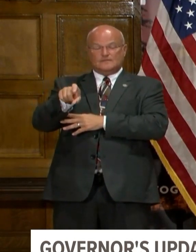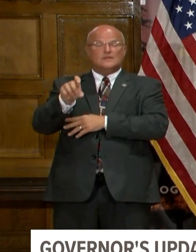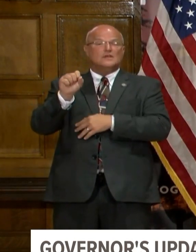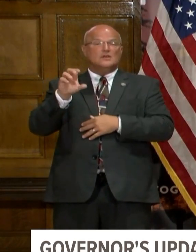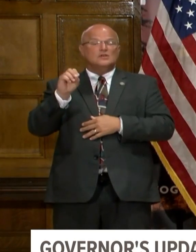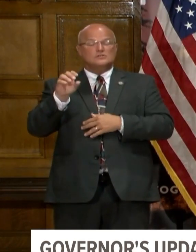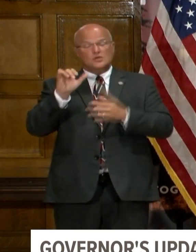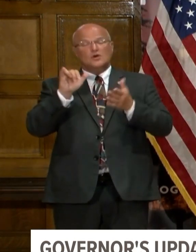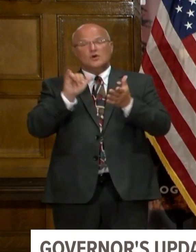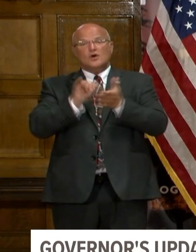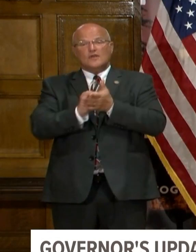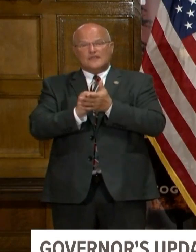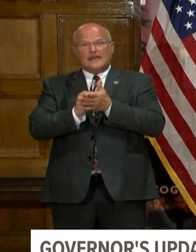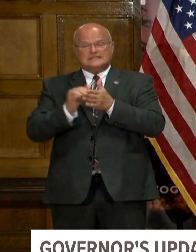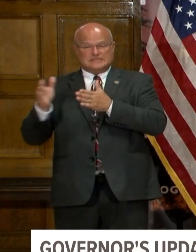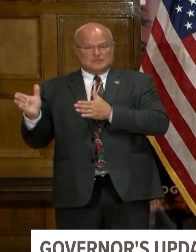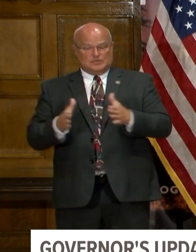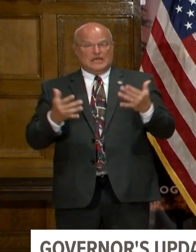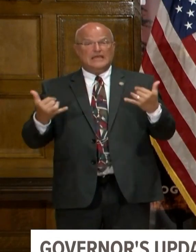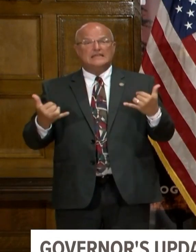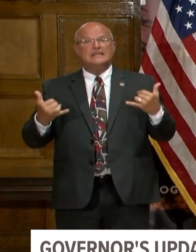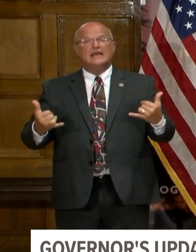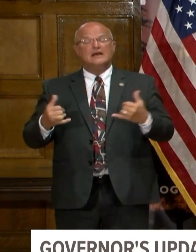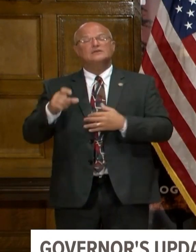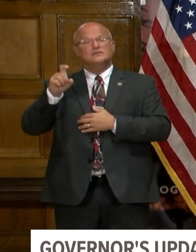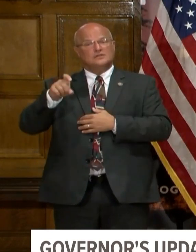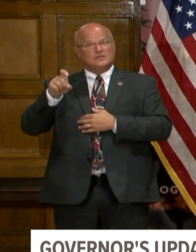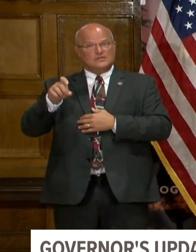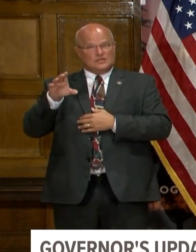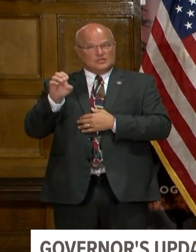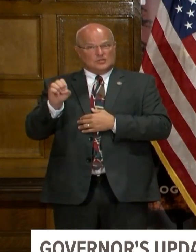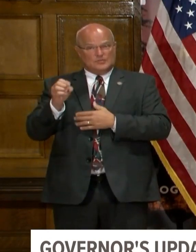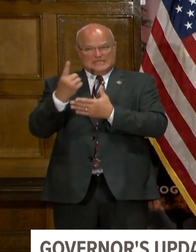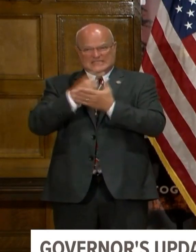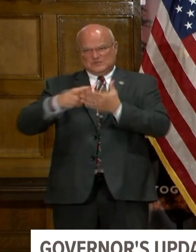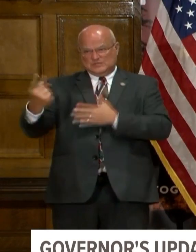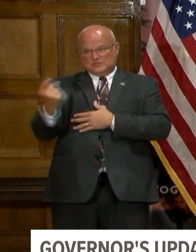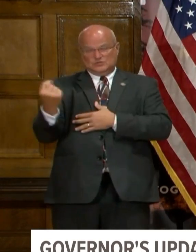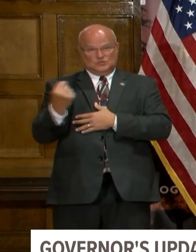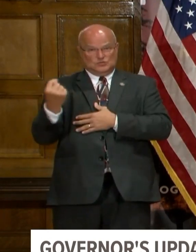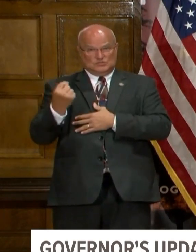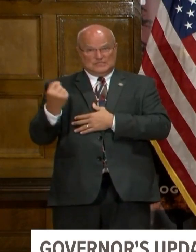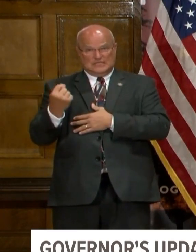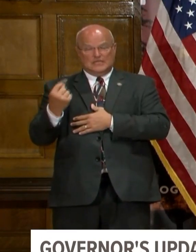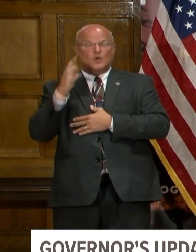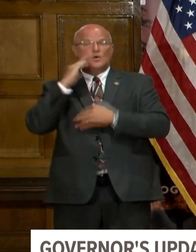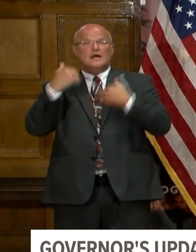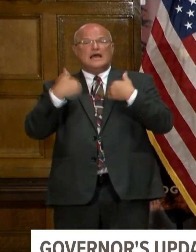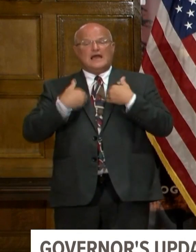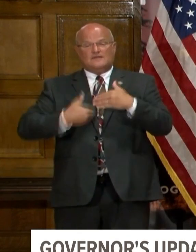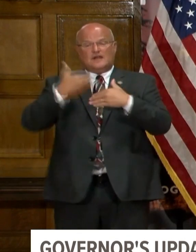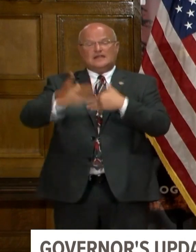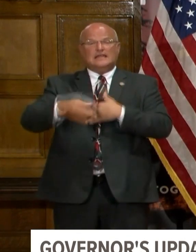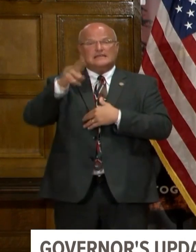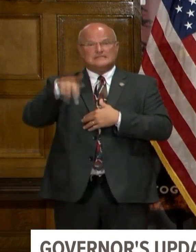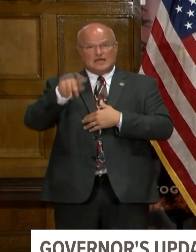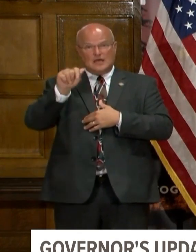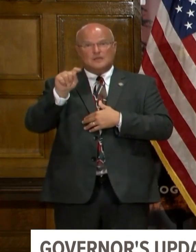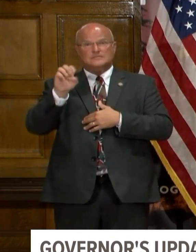And so that's the game plan. And so it should be next Tuesday. We will have our next